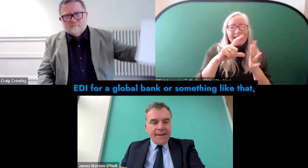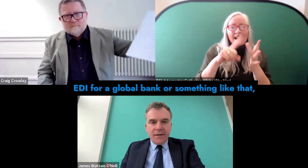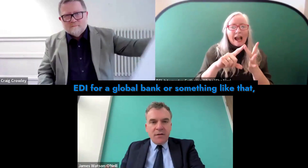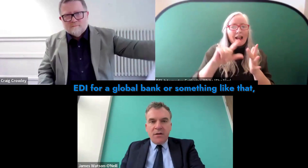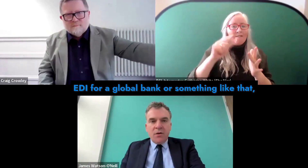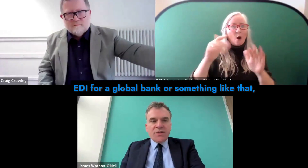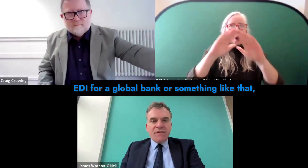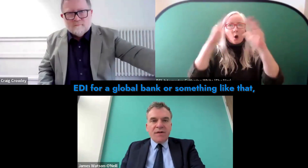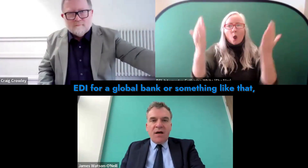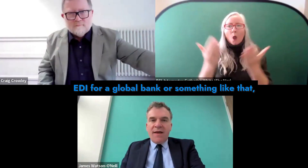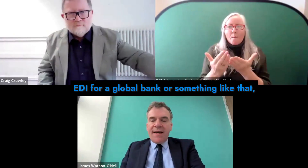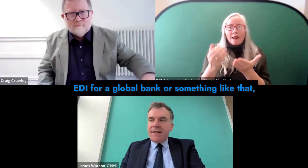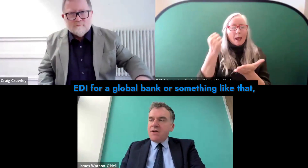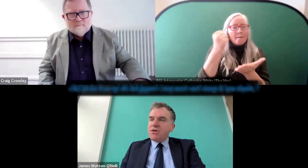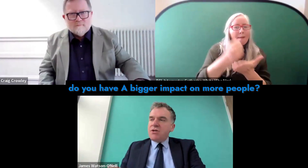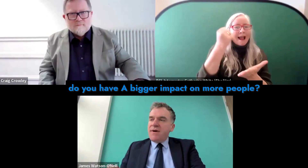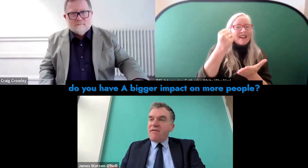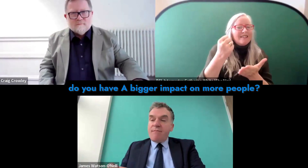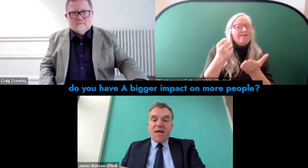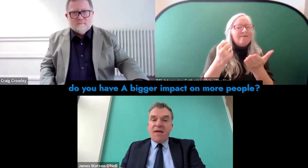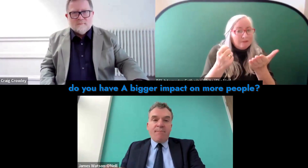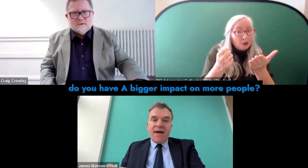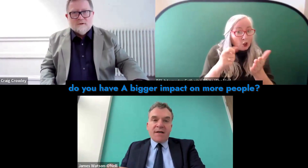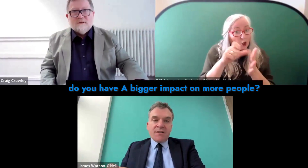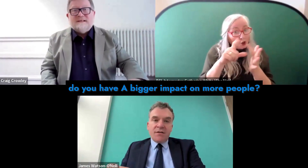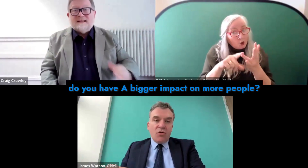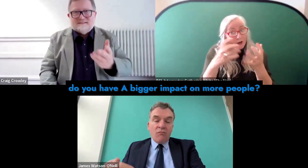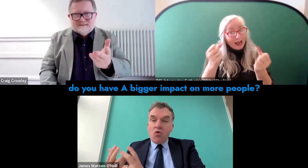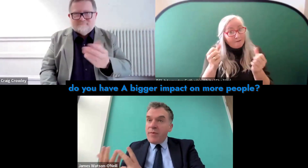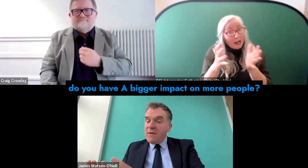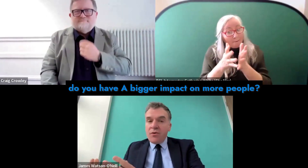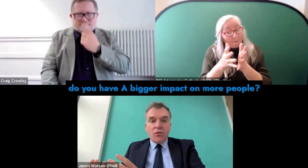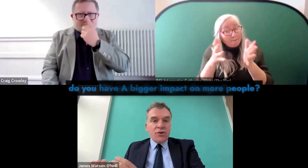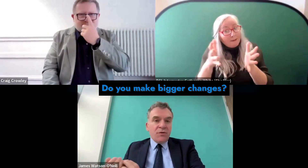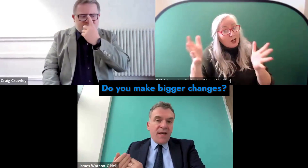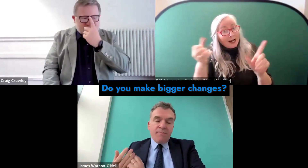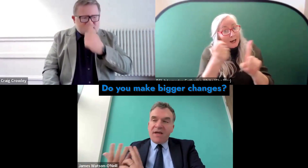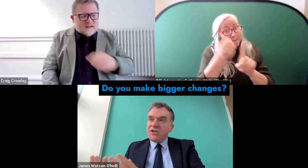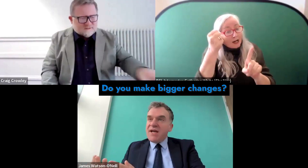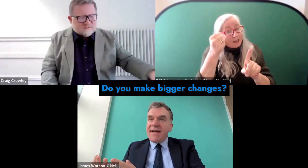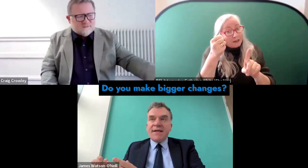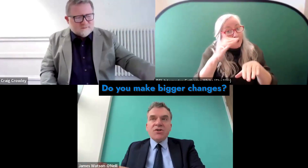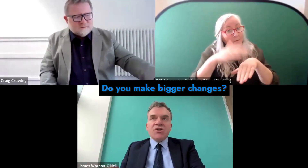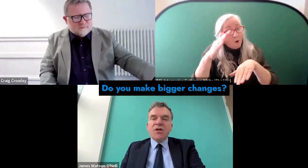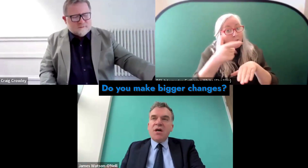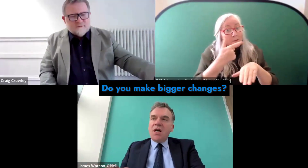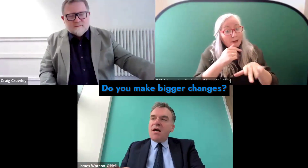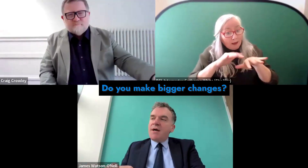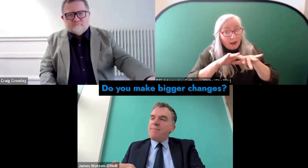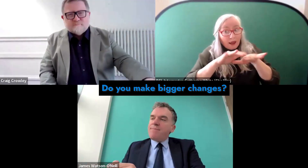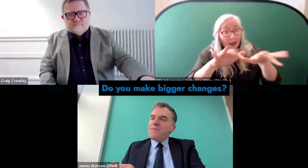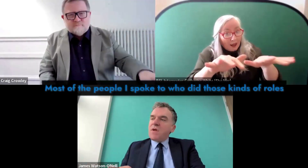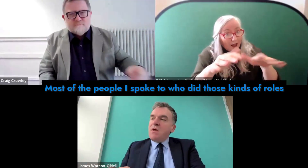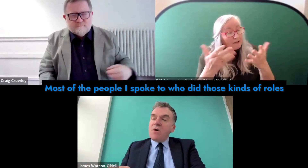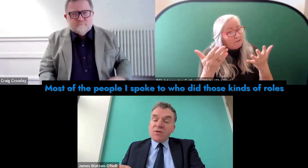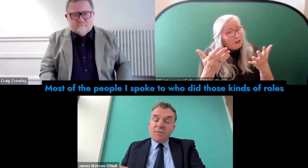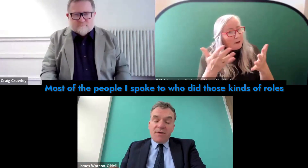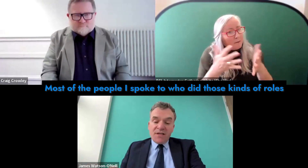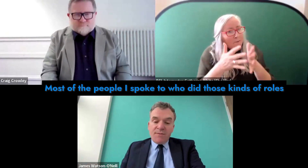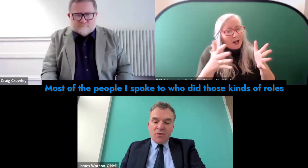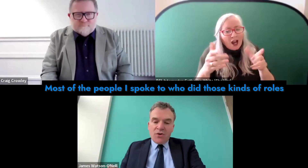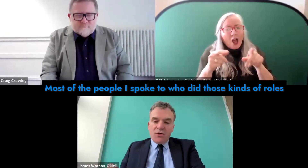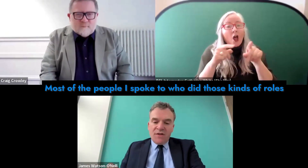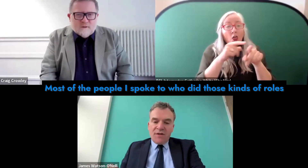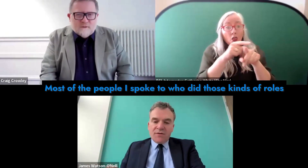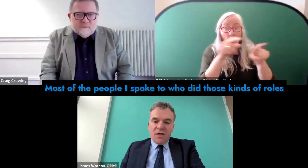global bank or something like that, do you have a bigger impact on more people? Do you make bigger change? Um, Most